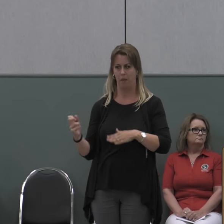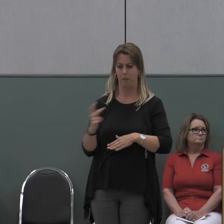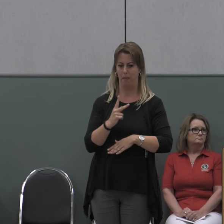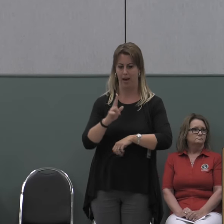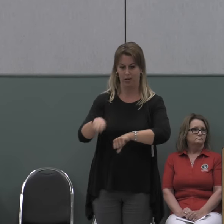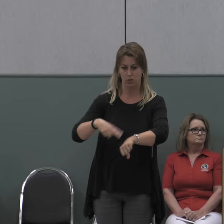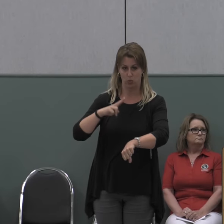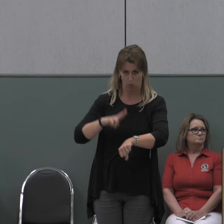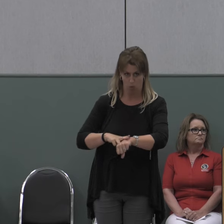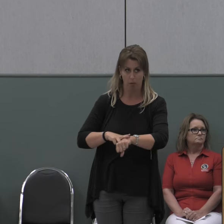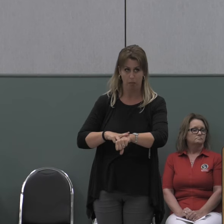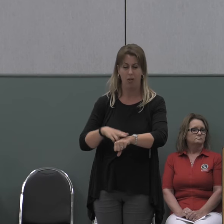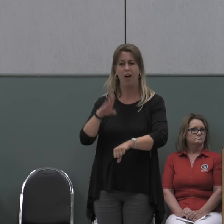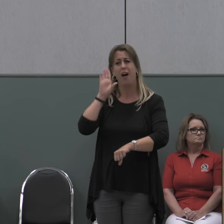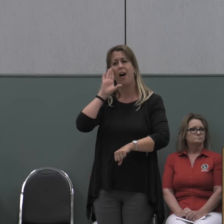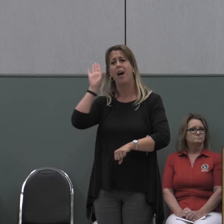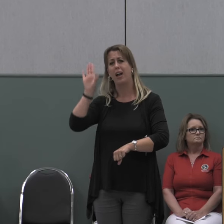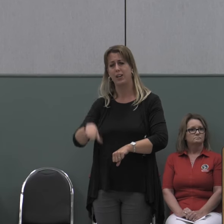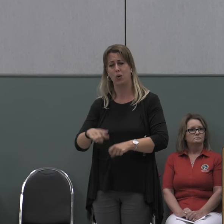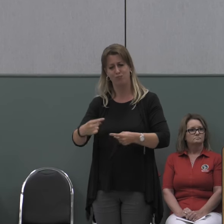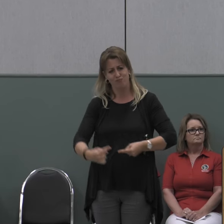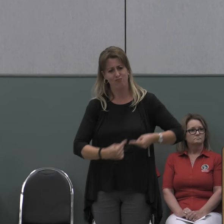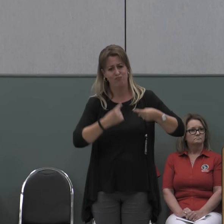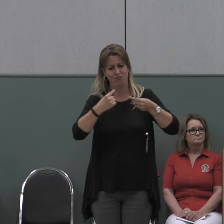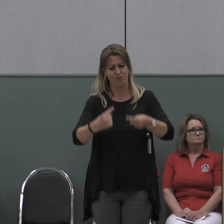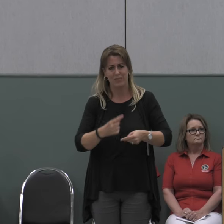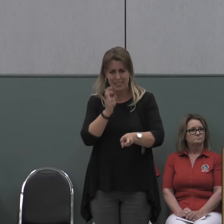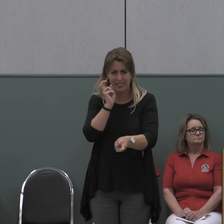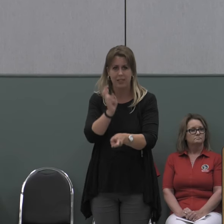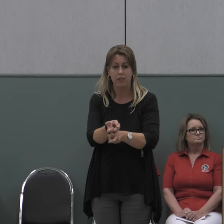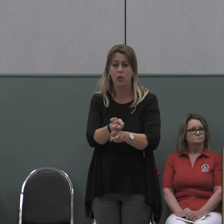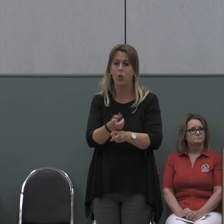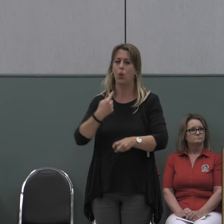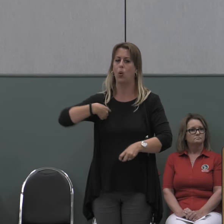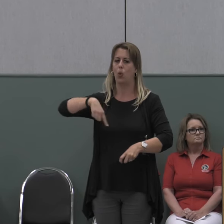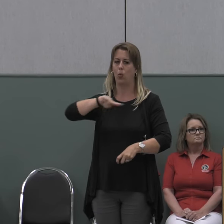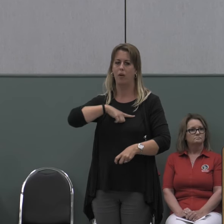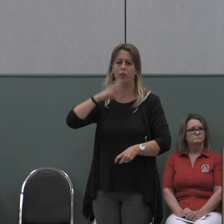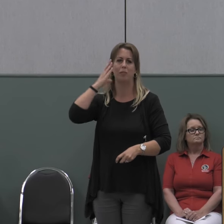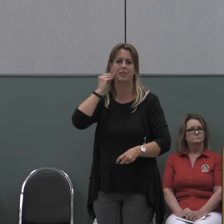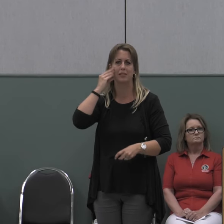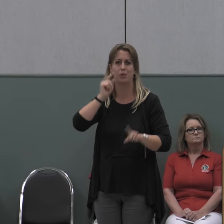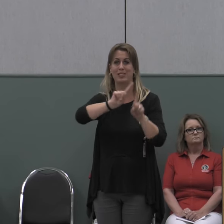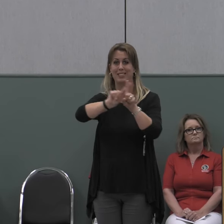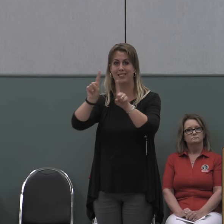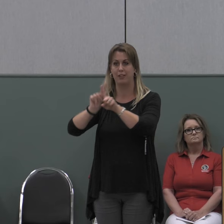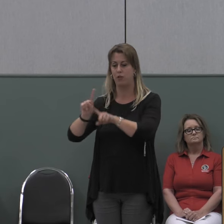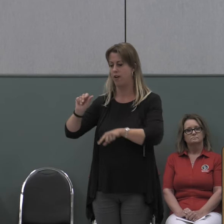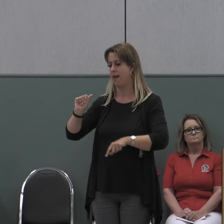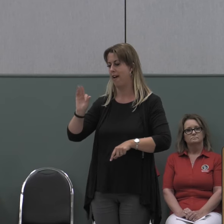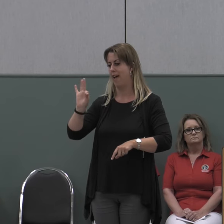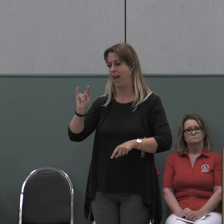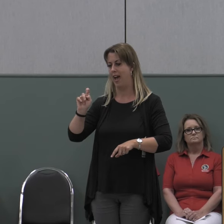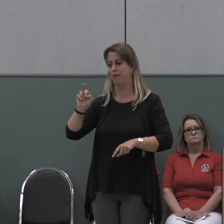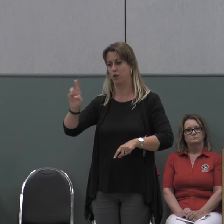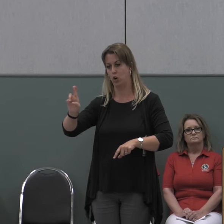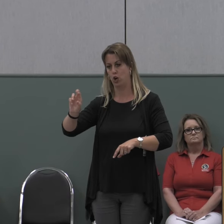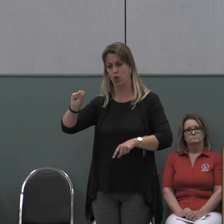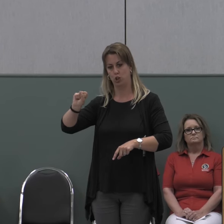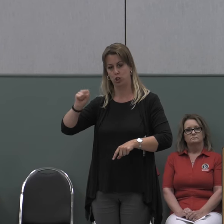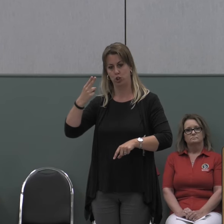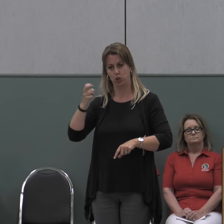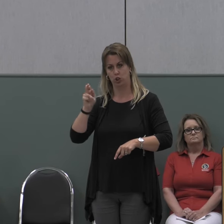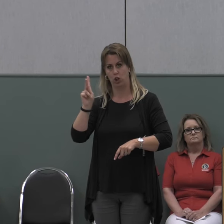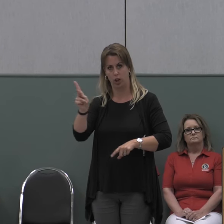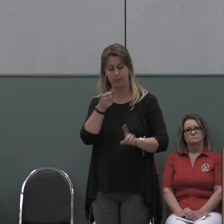difficult. The type of aftershocks have been having, but I know that this city has done a great